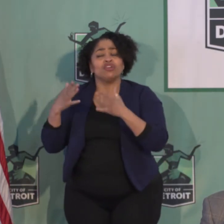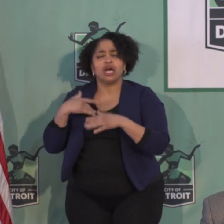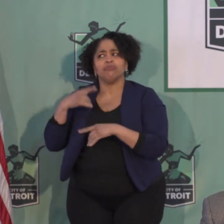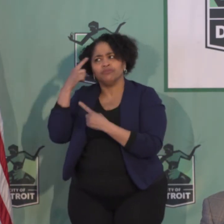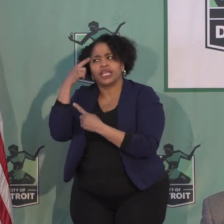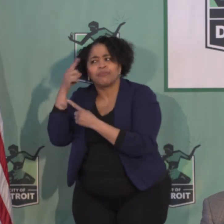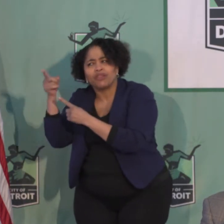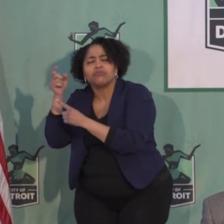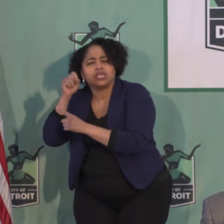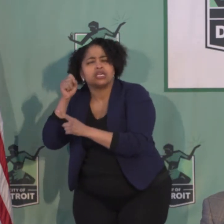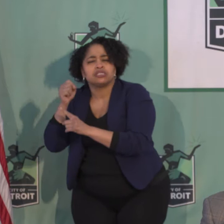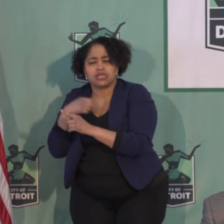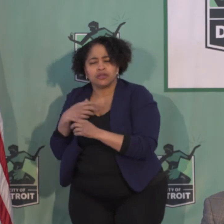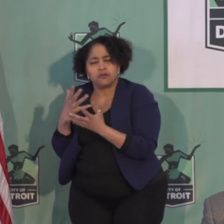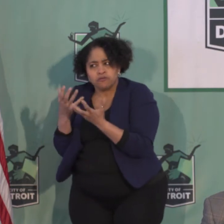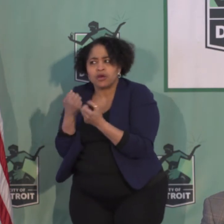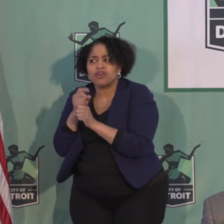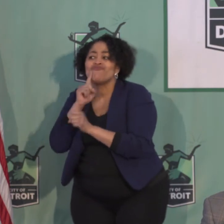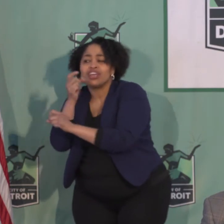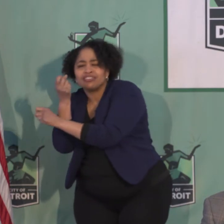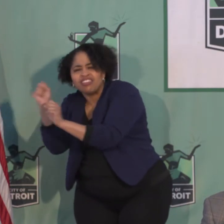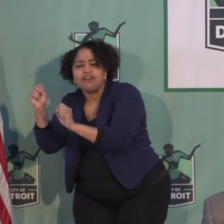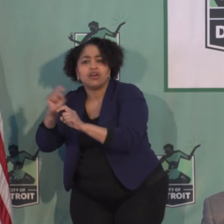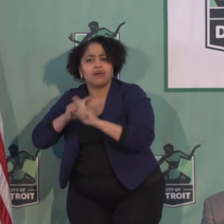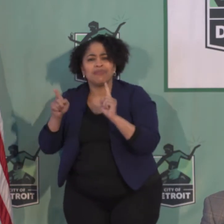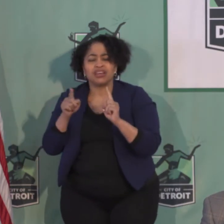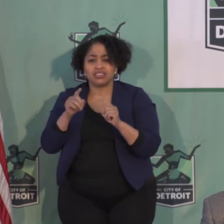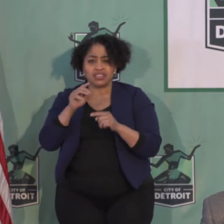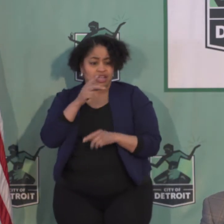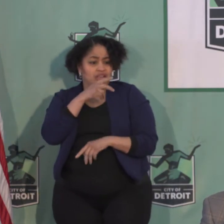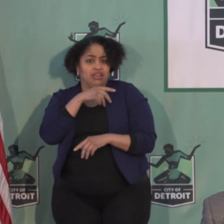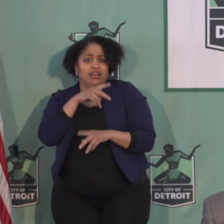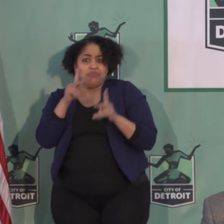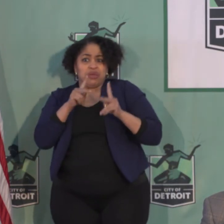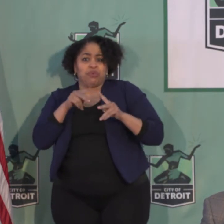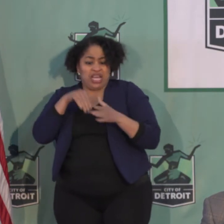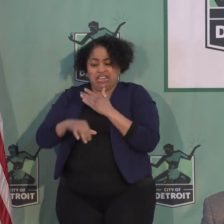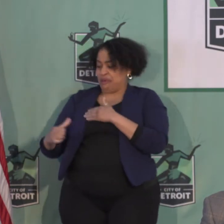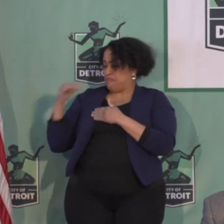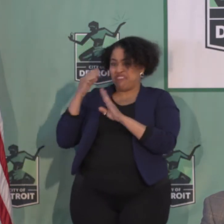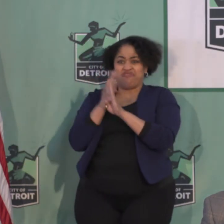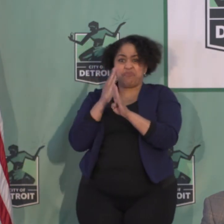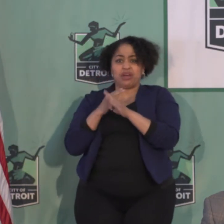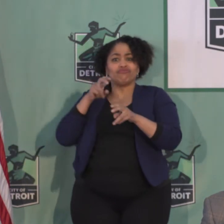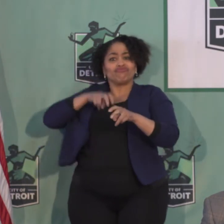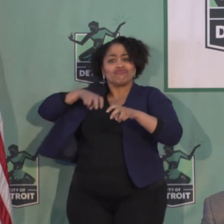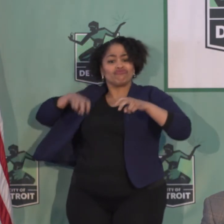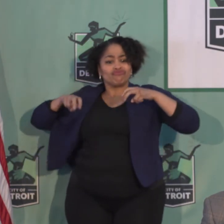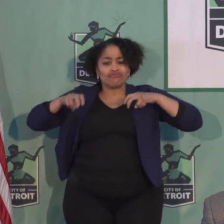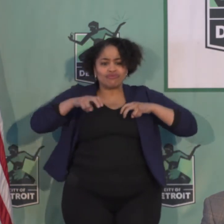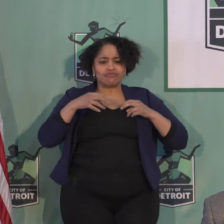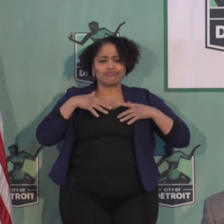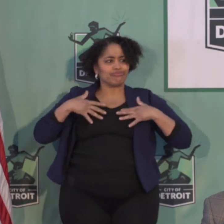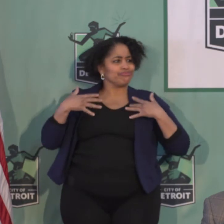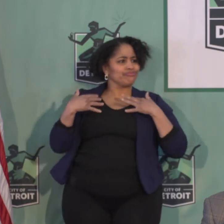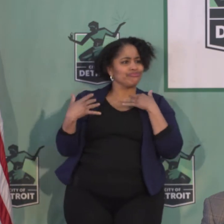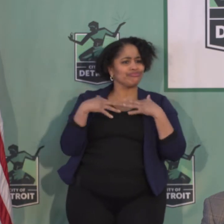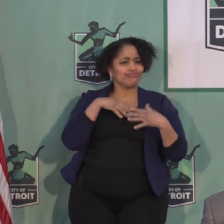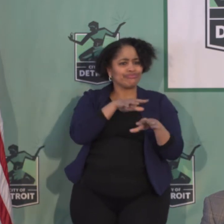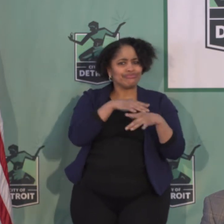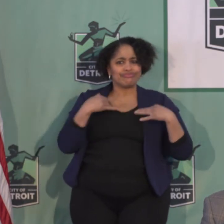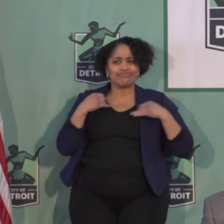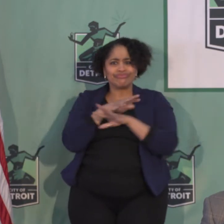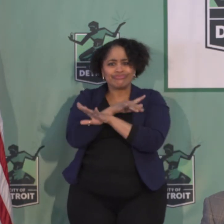mind, but the passengers are tending to cluster at the back of the buses. It is really important, if you're going to an essential job and you're on the